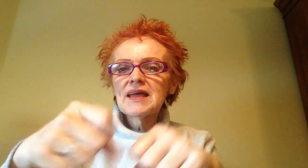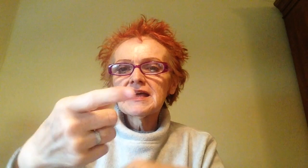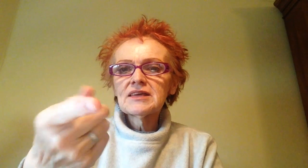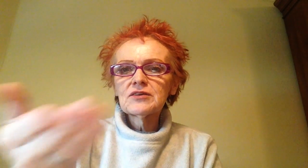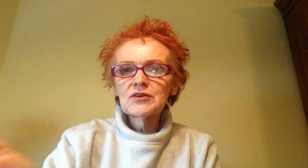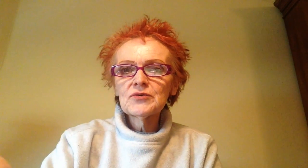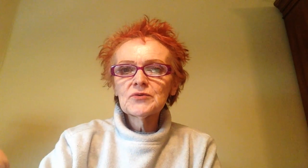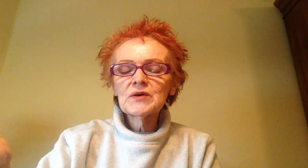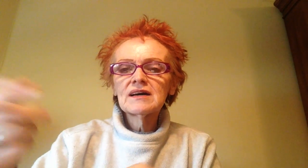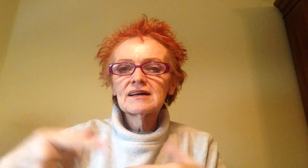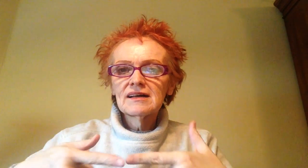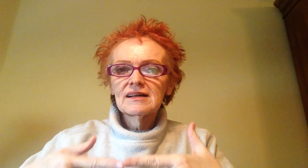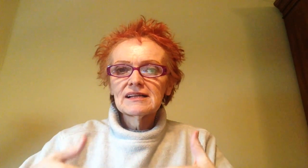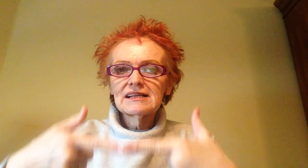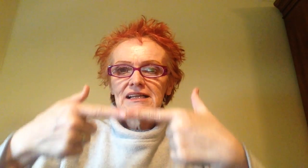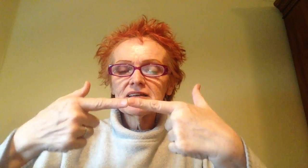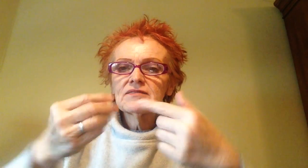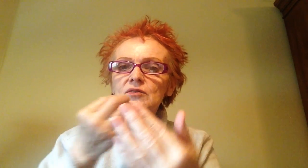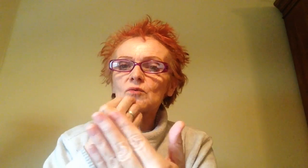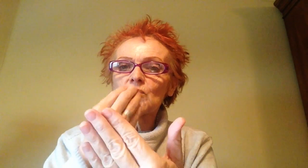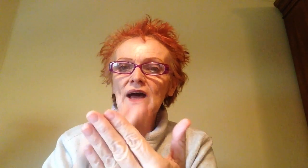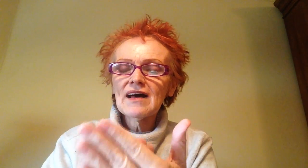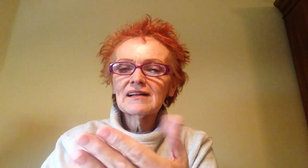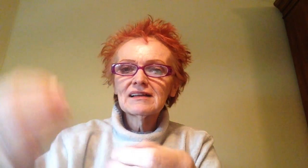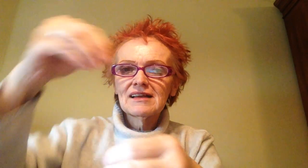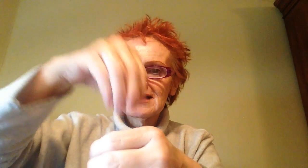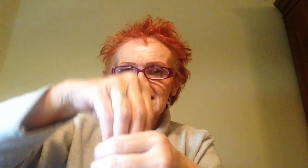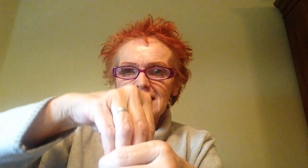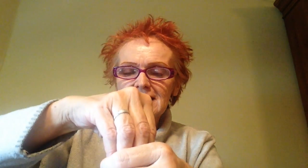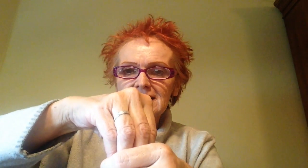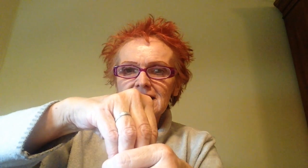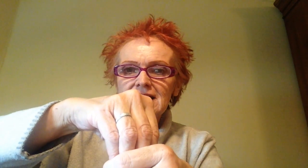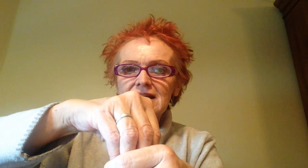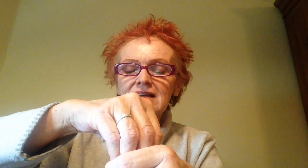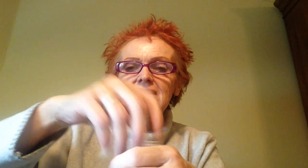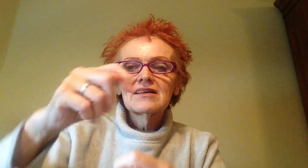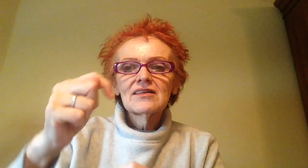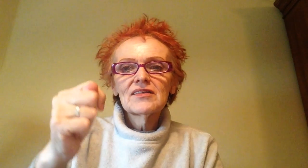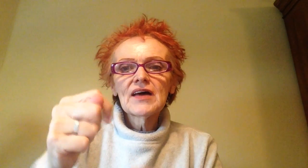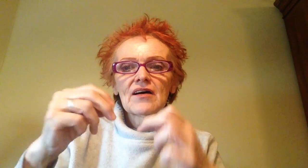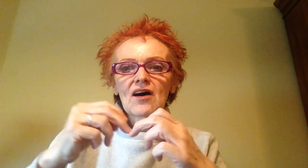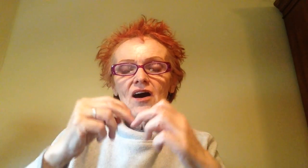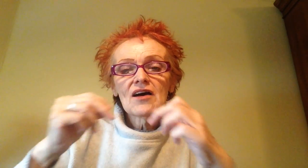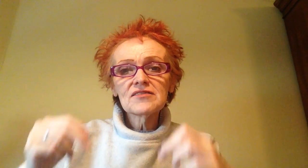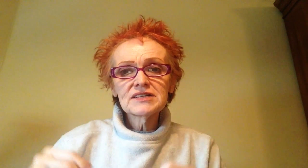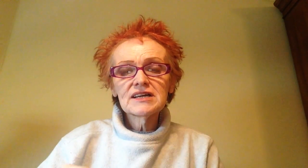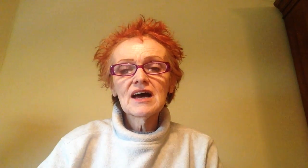may you live well in the heart